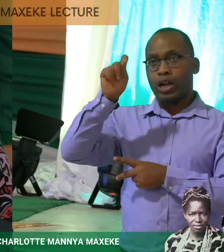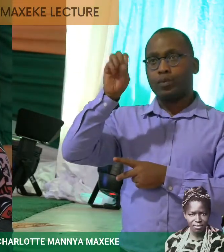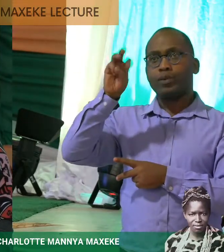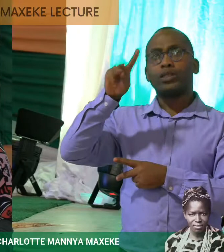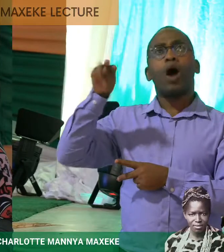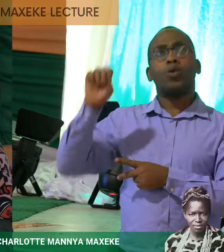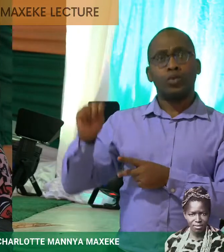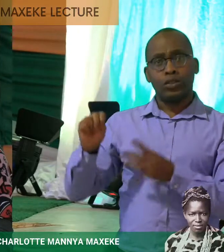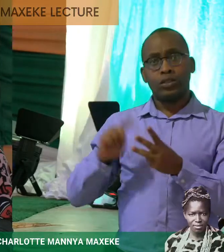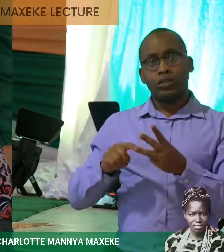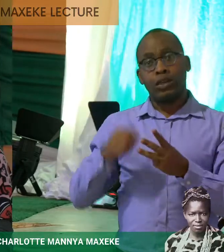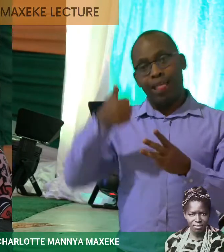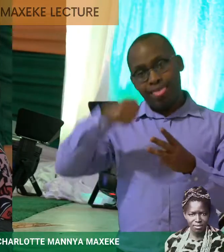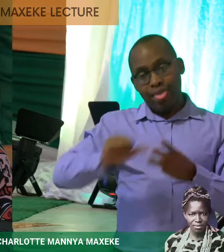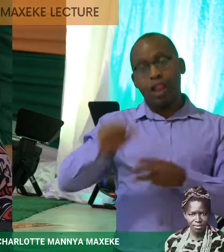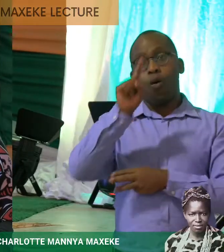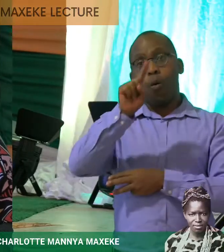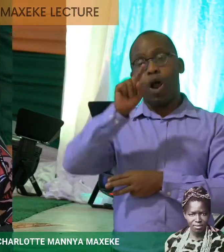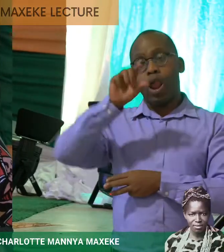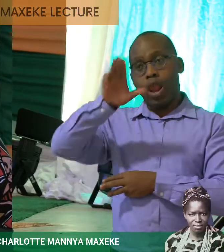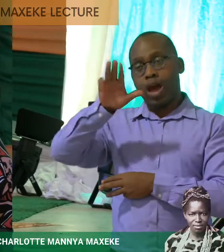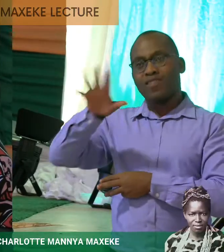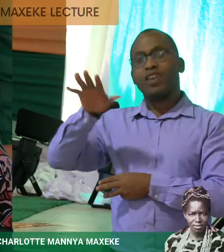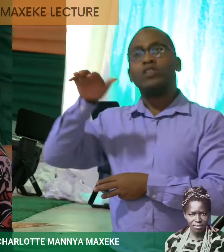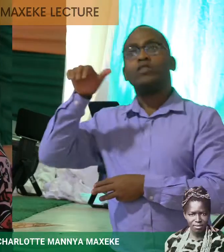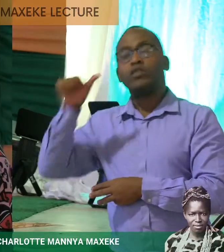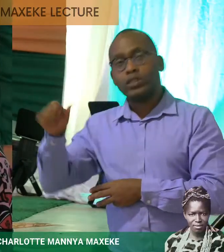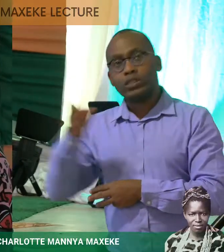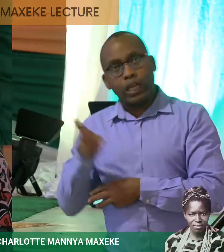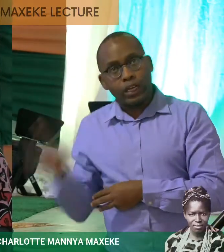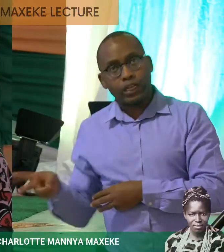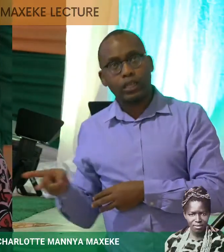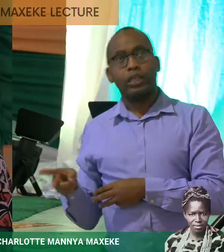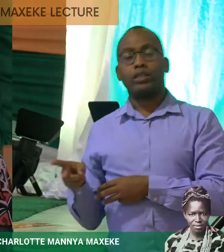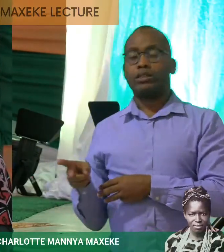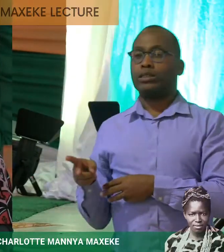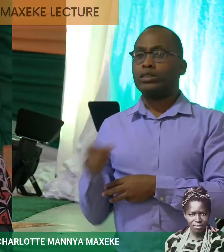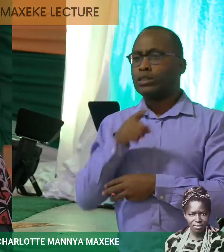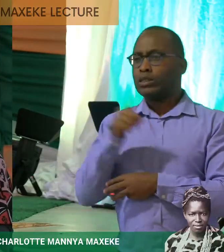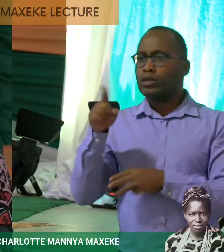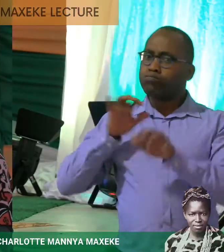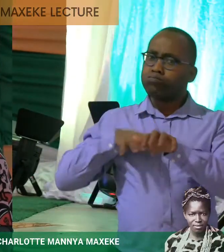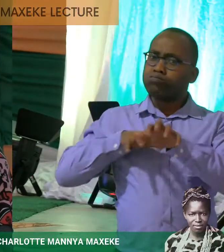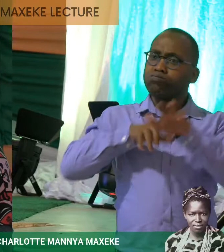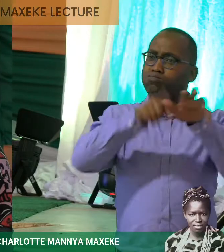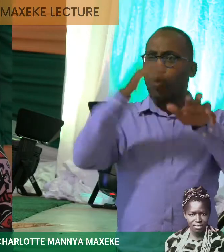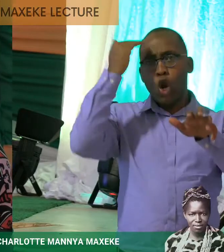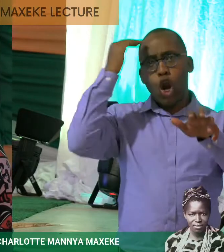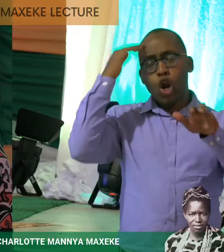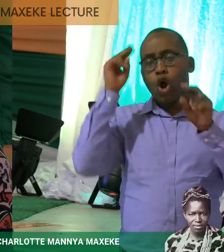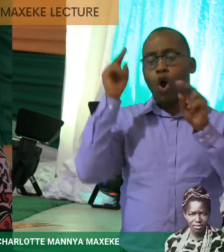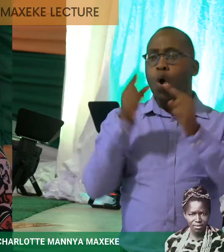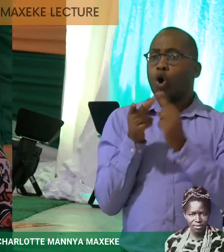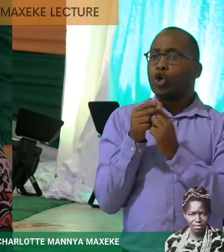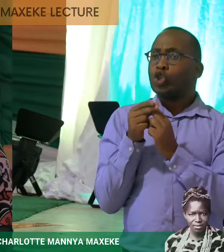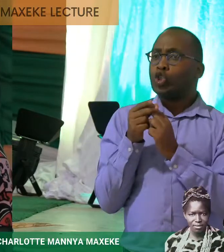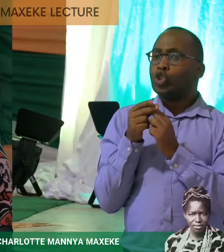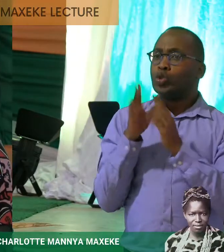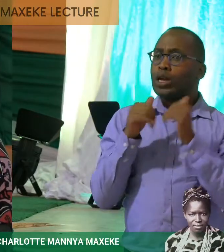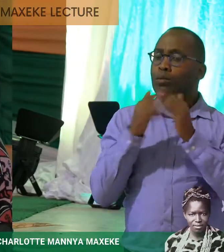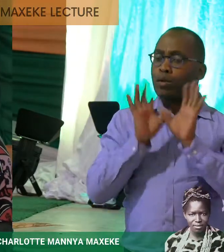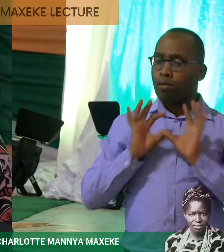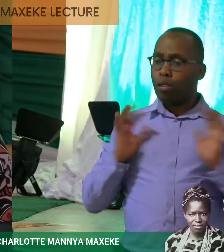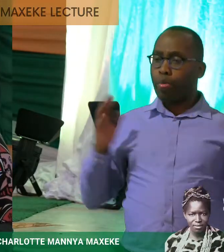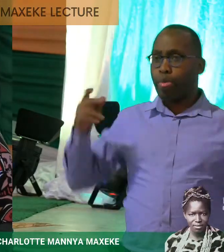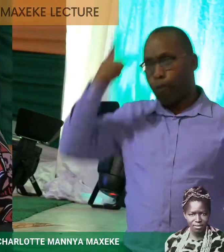much later in 1956, in the popular march to the Union buildings by the women of